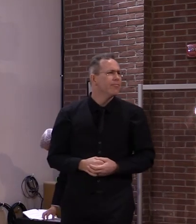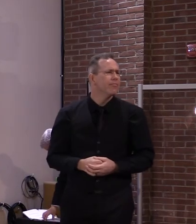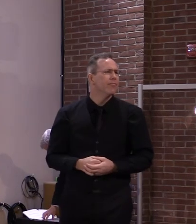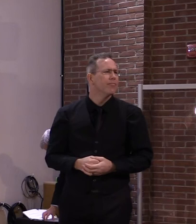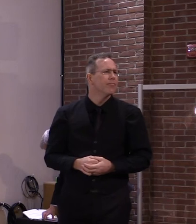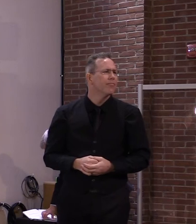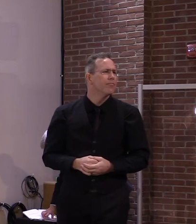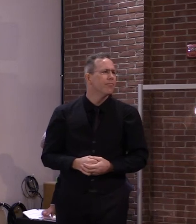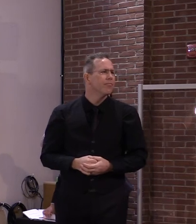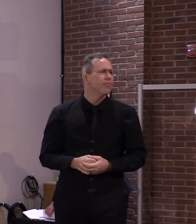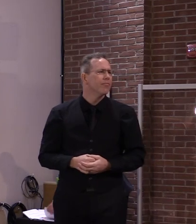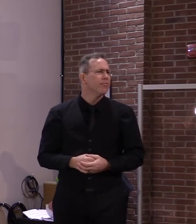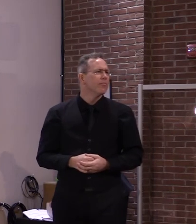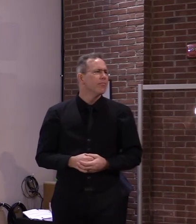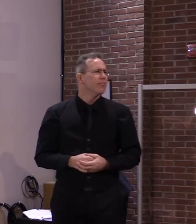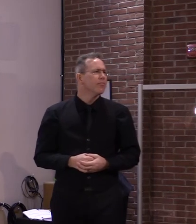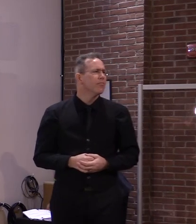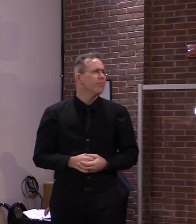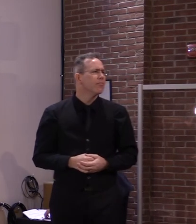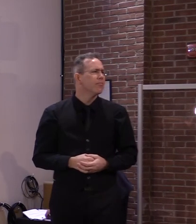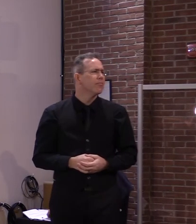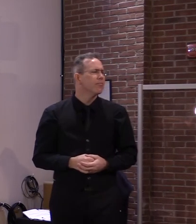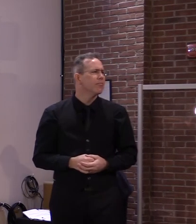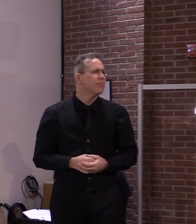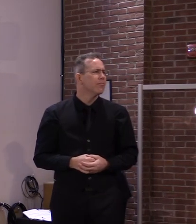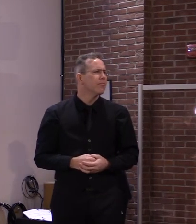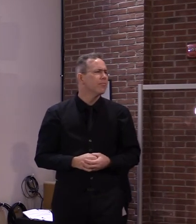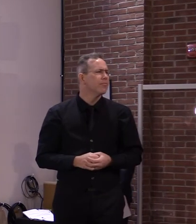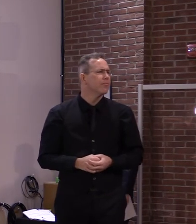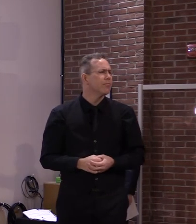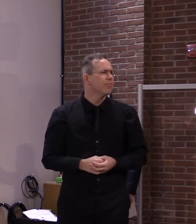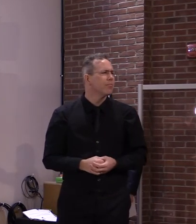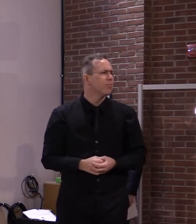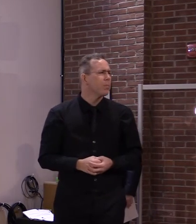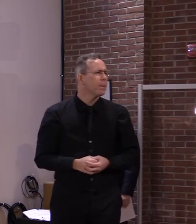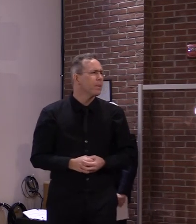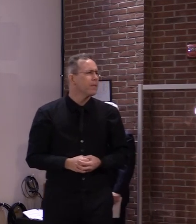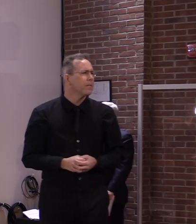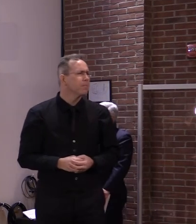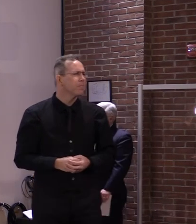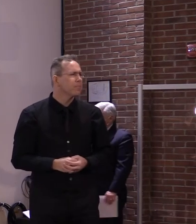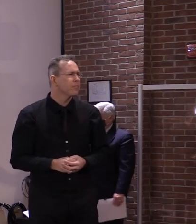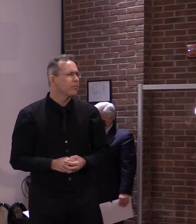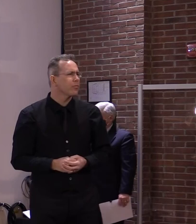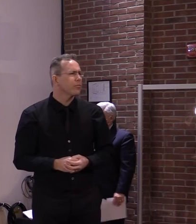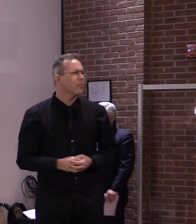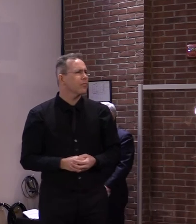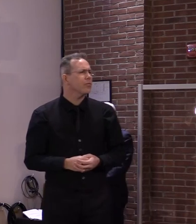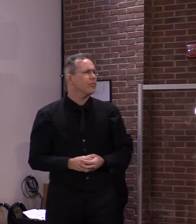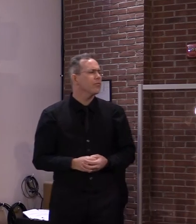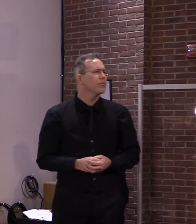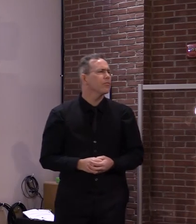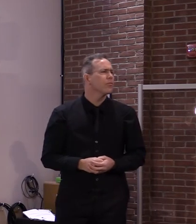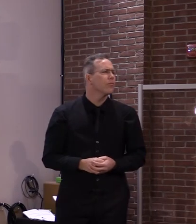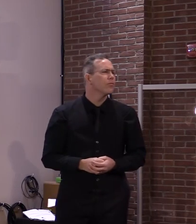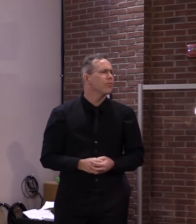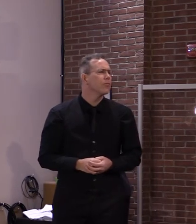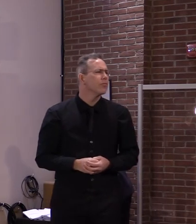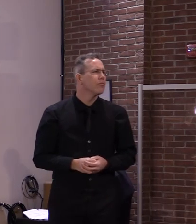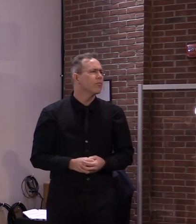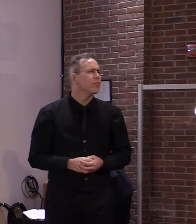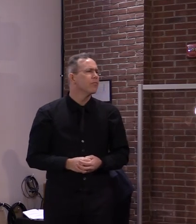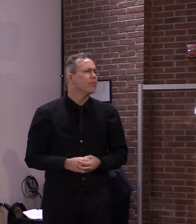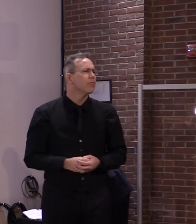had a family reach out to me their eight-year-old daughter is a brain cancer patient because of her young age she is not eligible to receive the